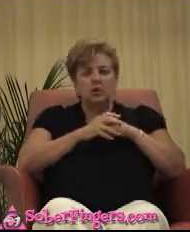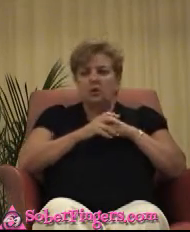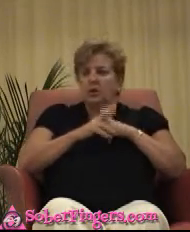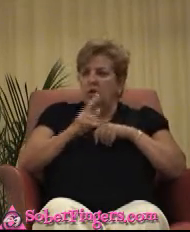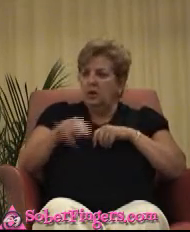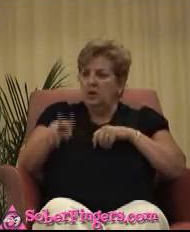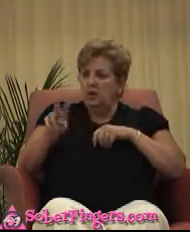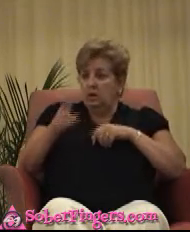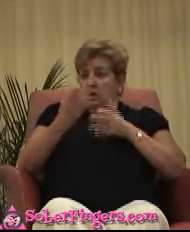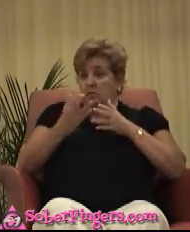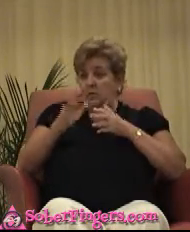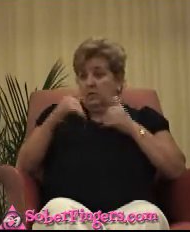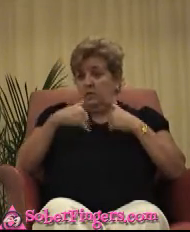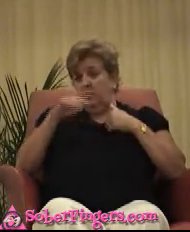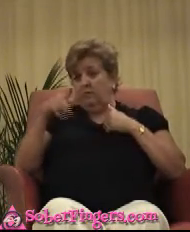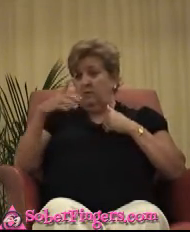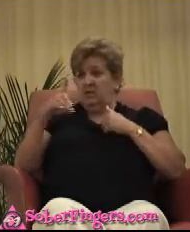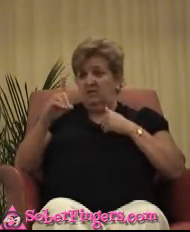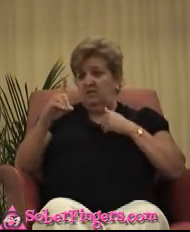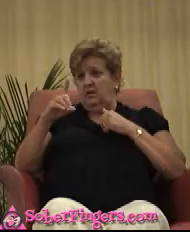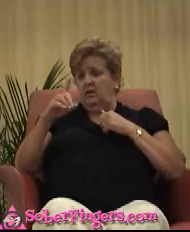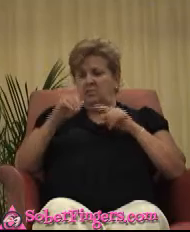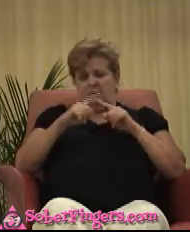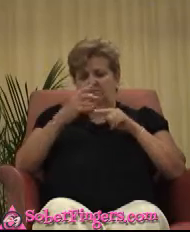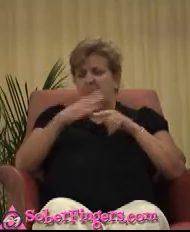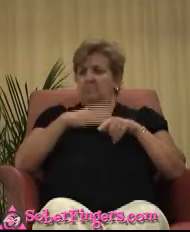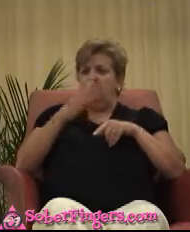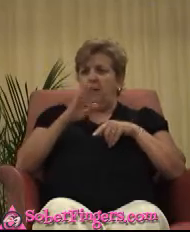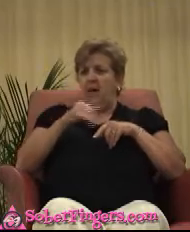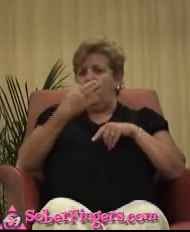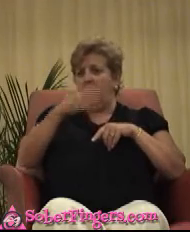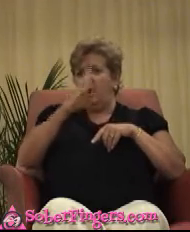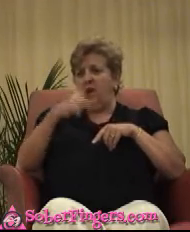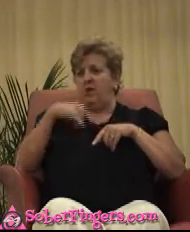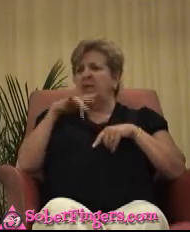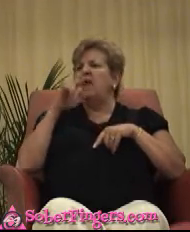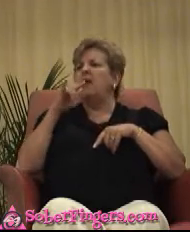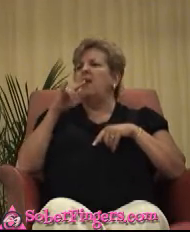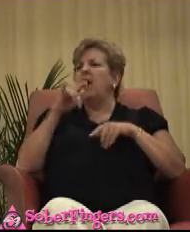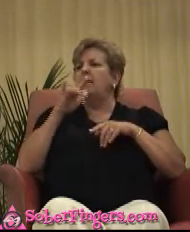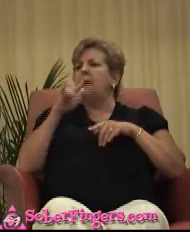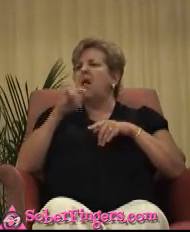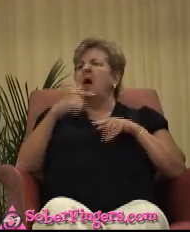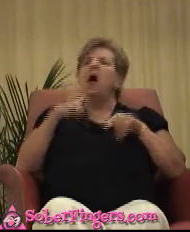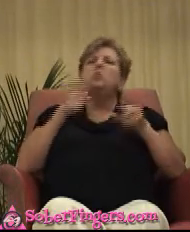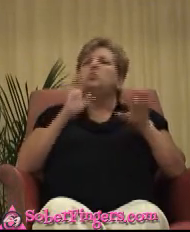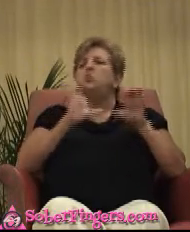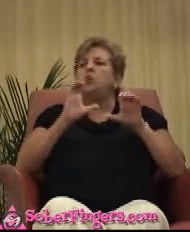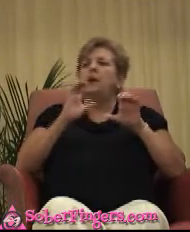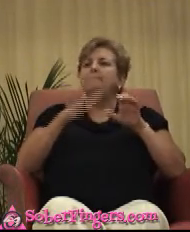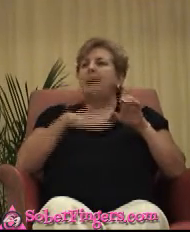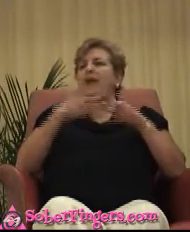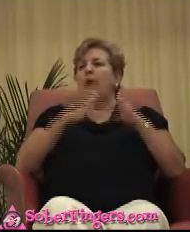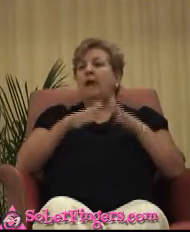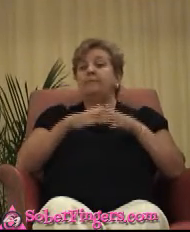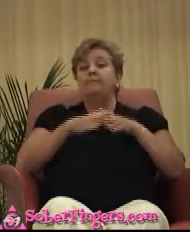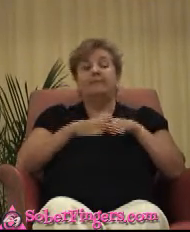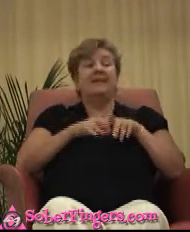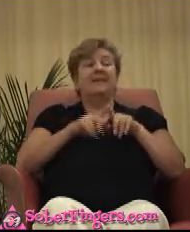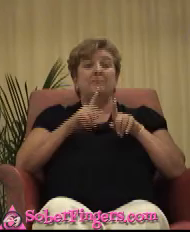PhD family therapist, but by God, I'm an airline pilot, I'll do it my way. He was right. He was right. He